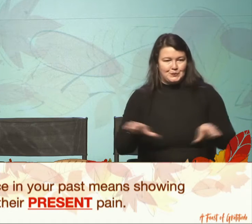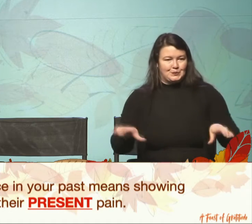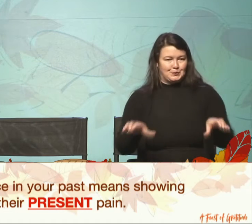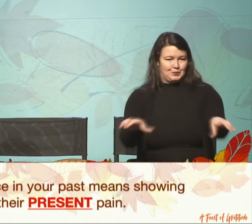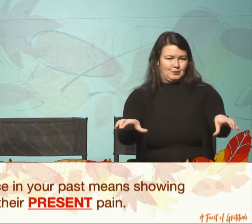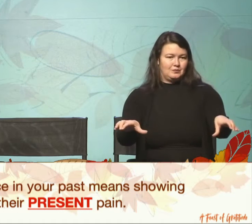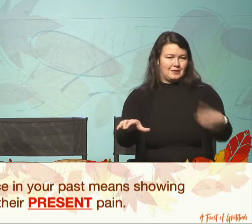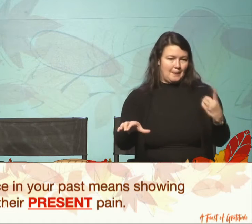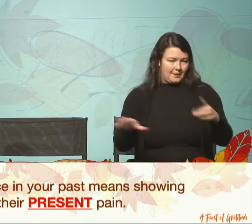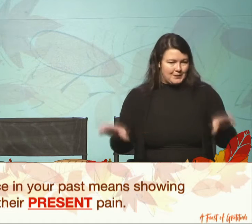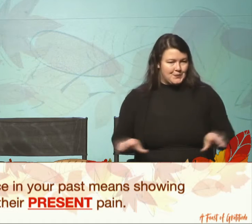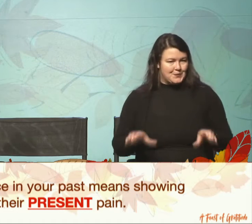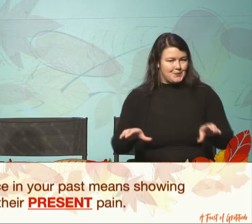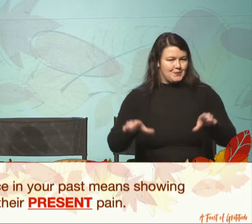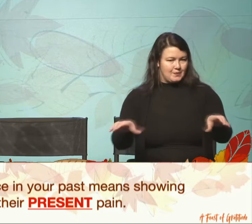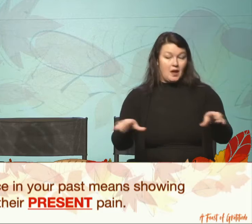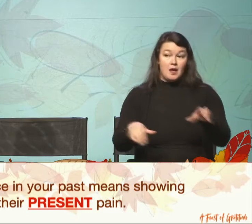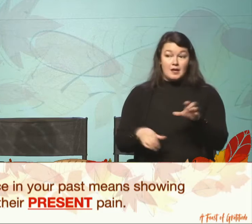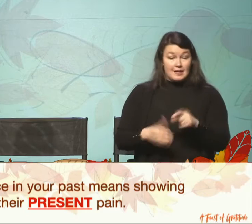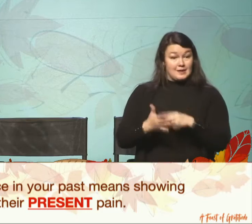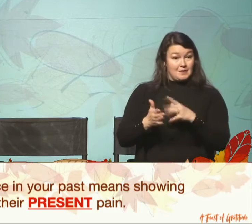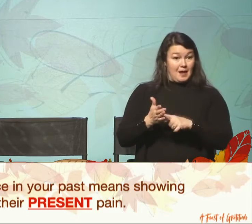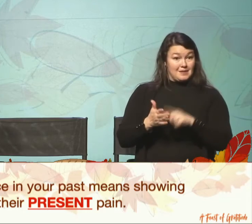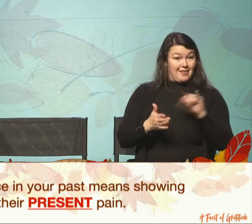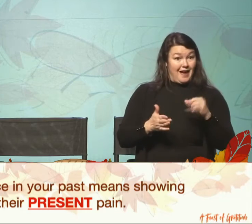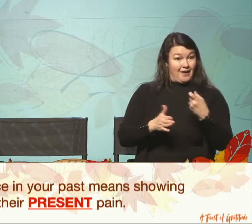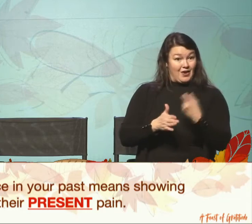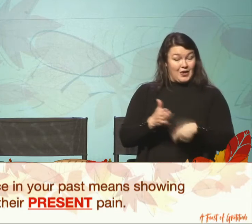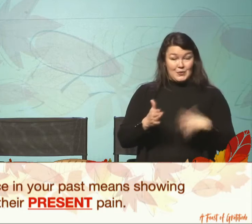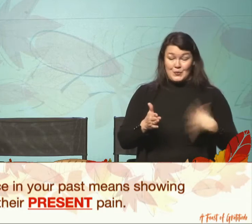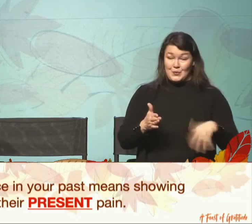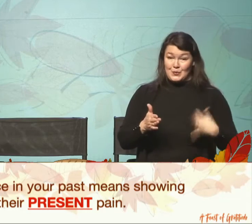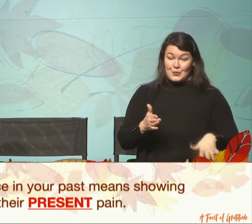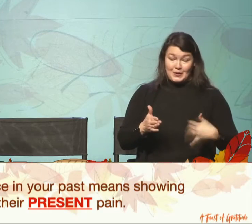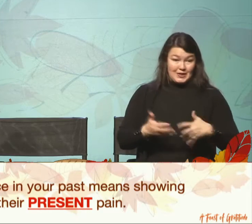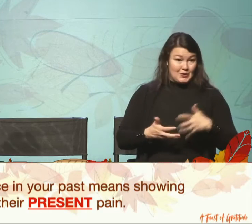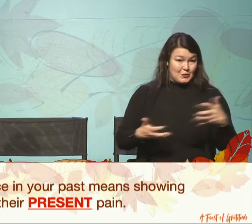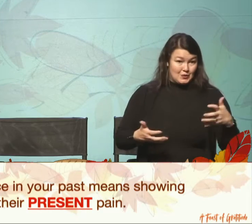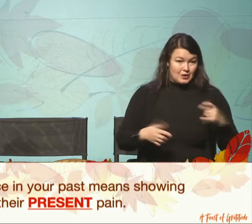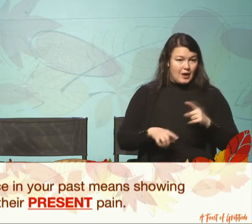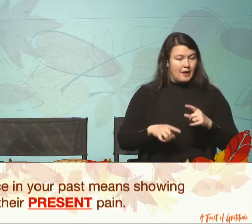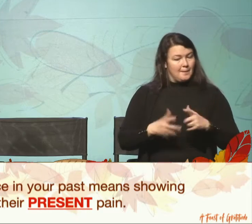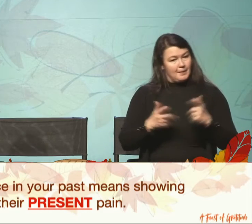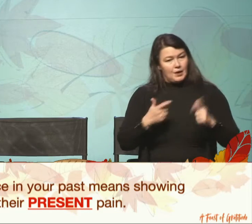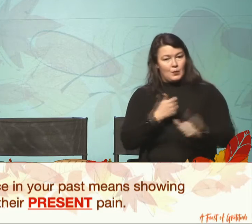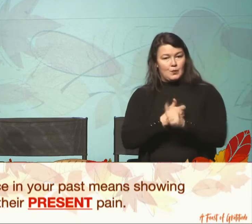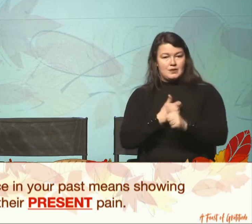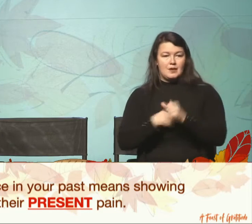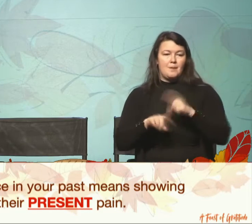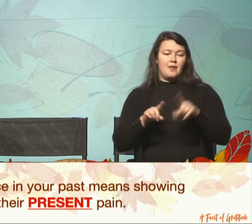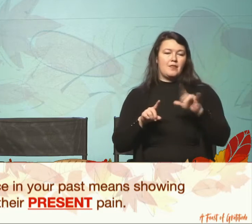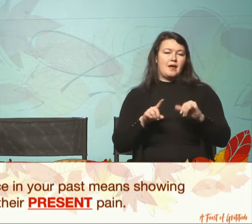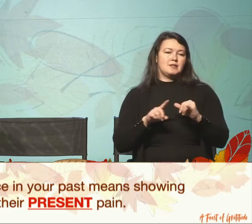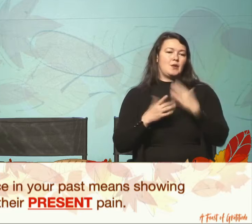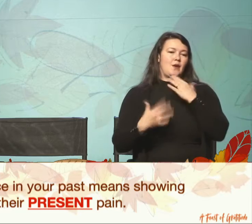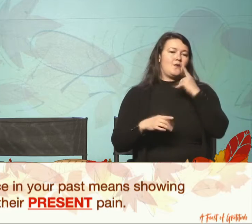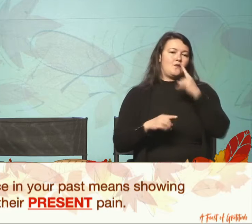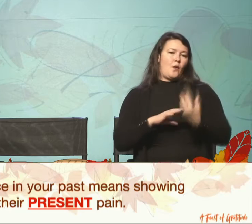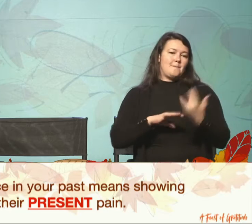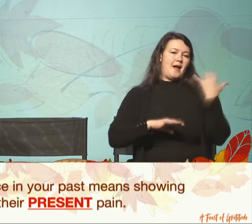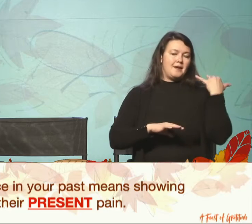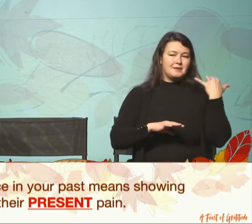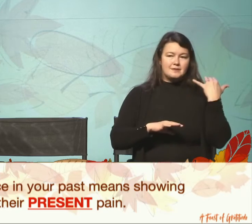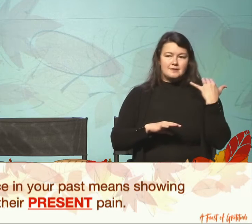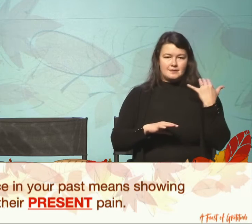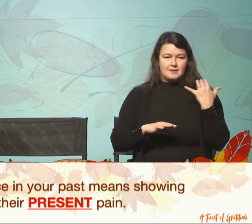And like David, sometimes that kindness is costly and it's risky. But that's the gratitude for the past that the peacemaker shows right